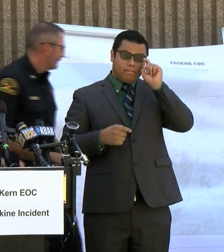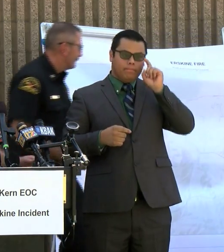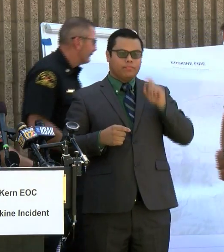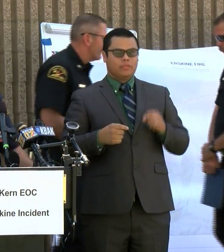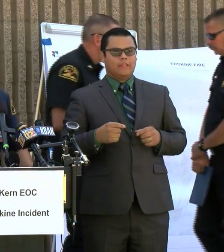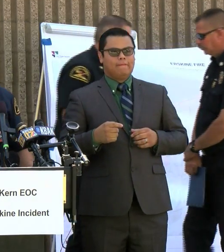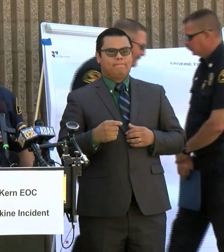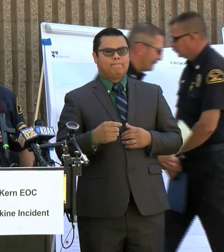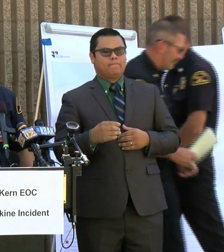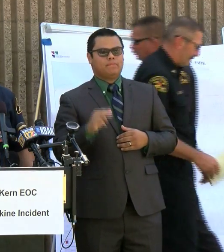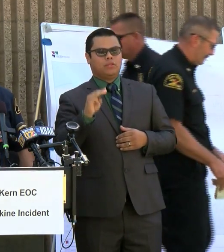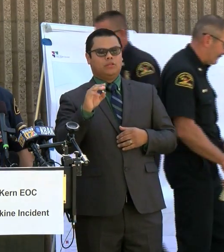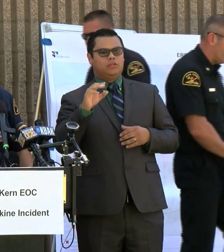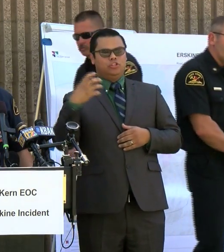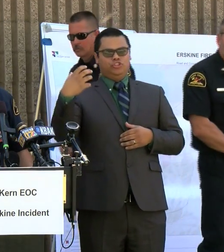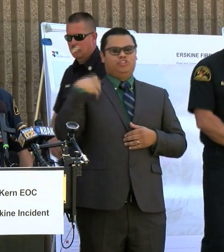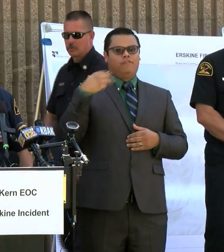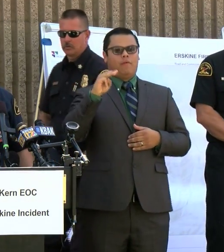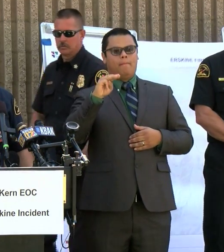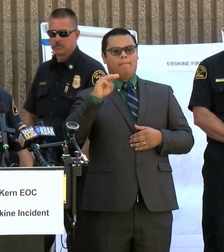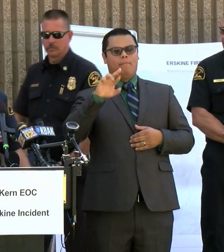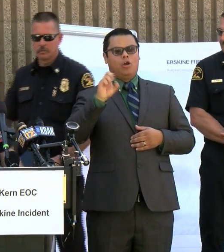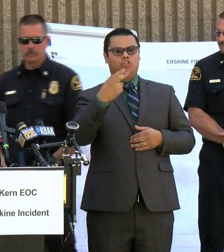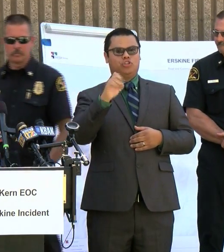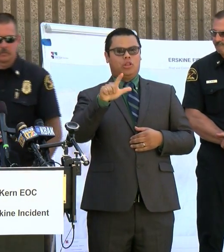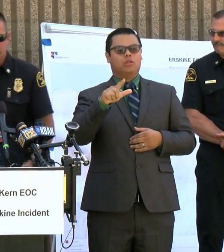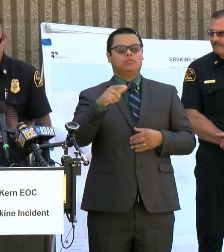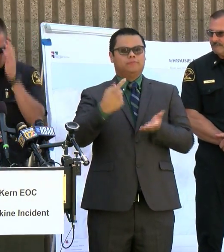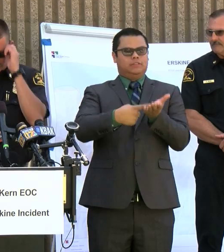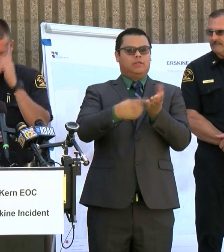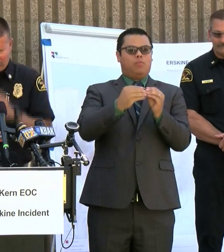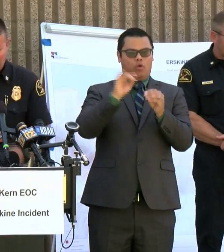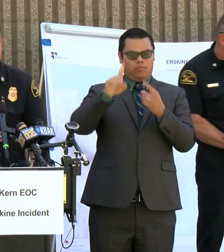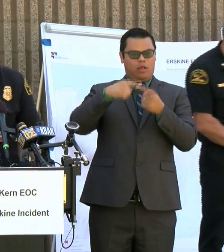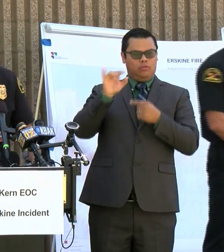I'd like to invite Chief Marshal up also to speak on the same topic.